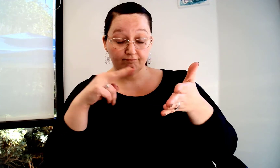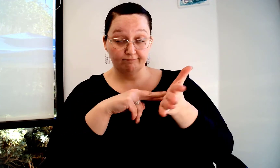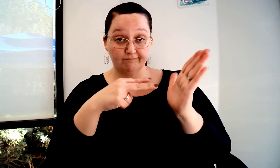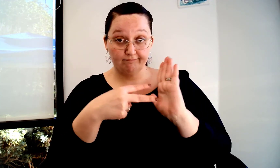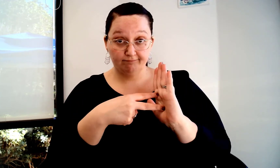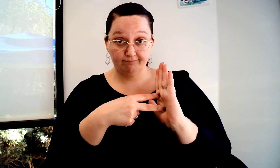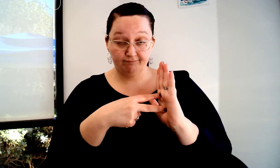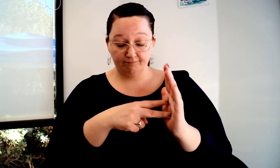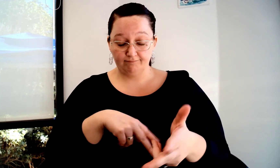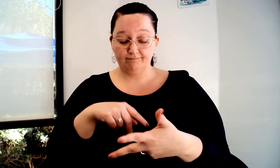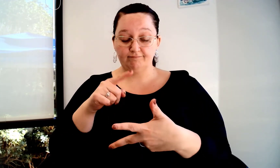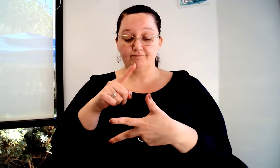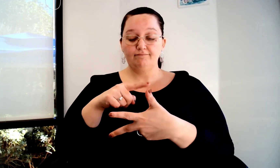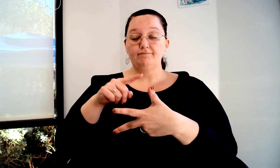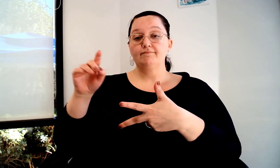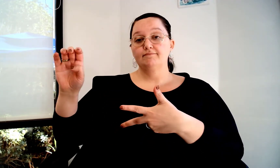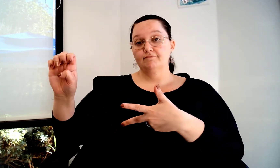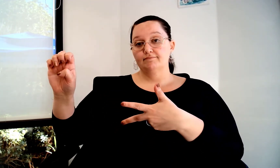3 meanings. One is experience.